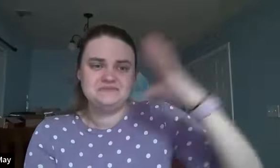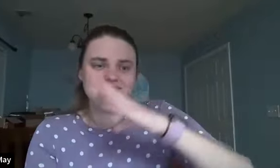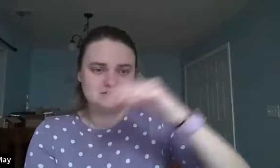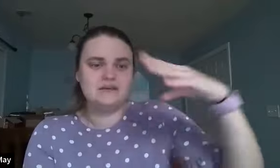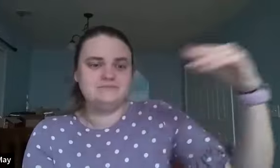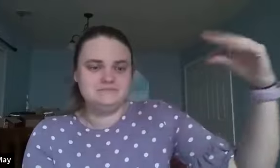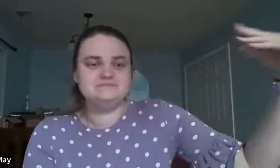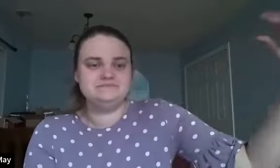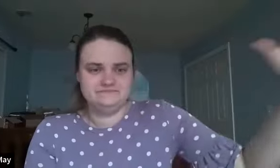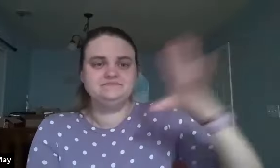squid.